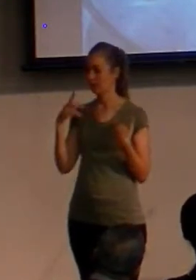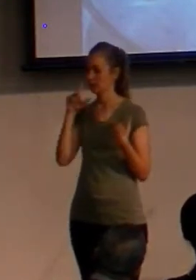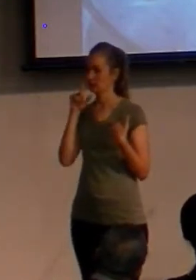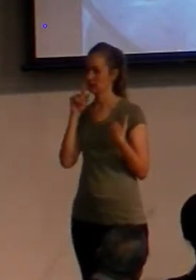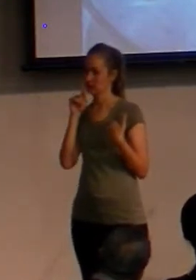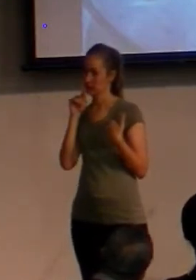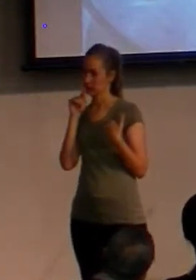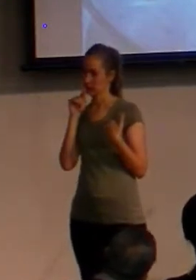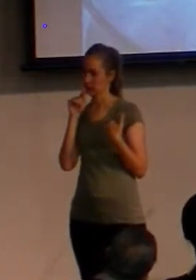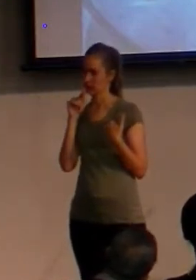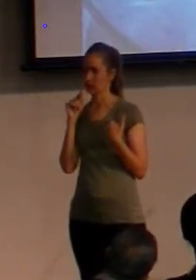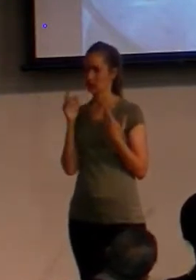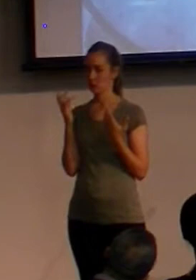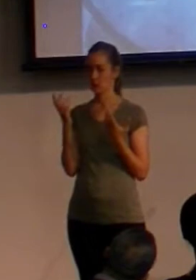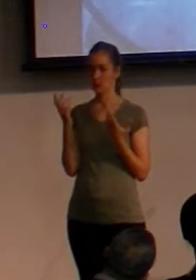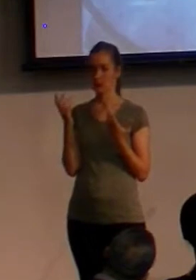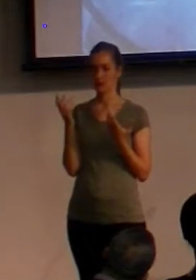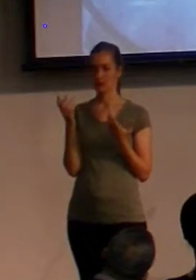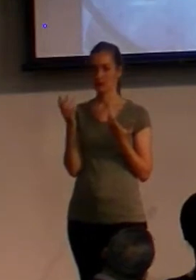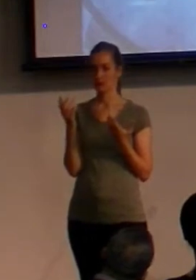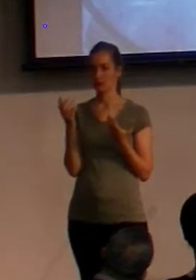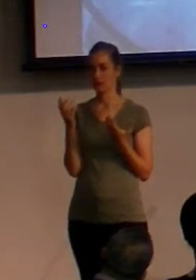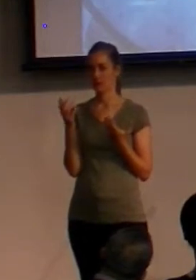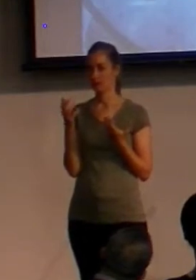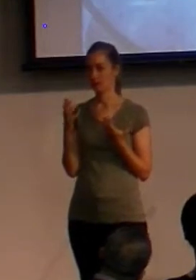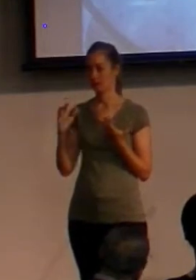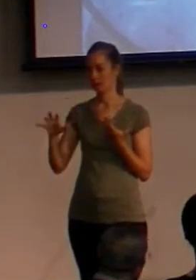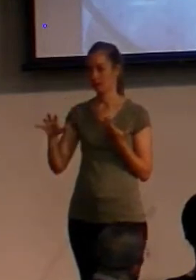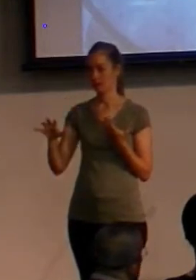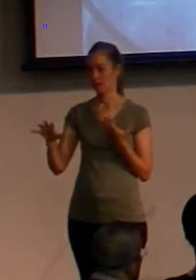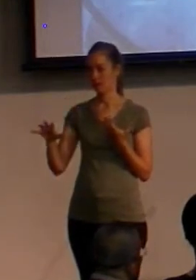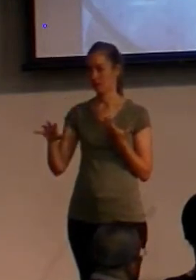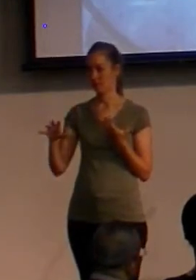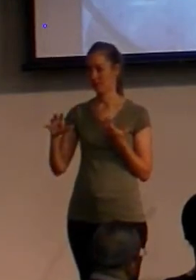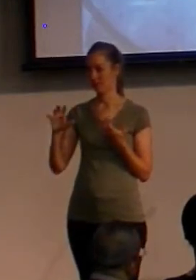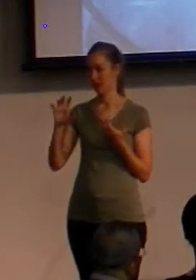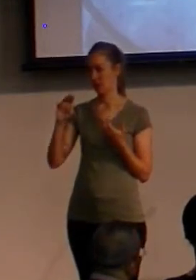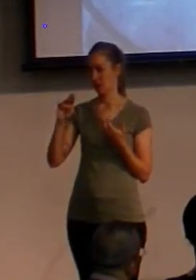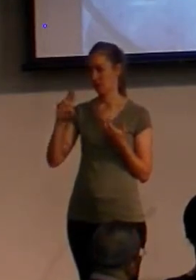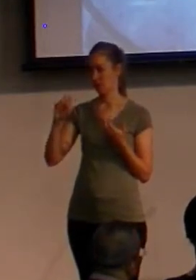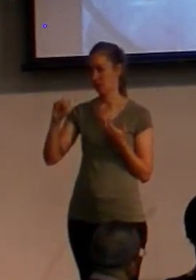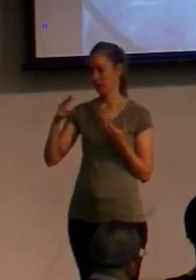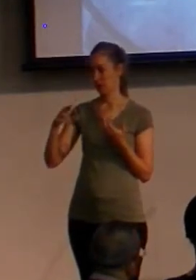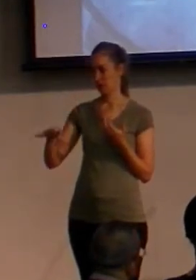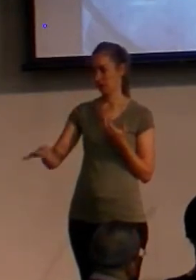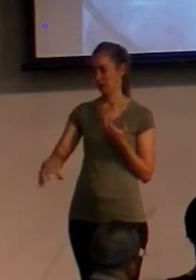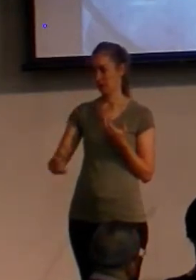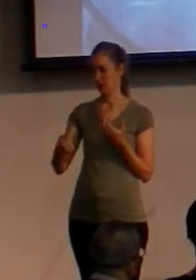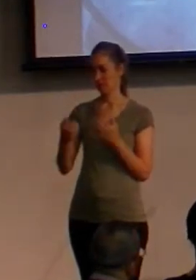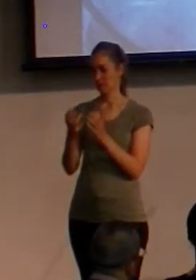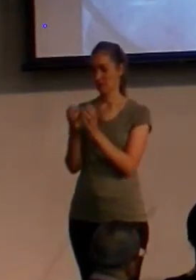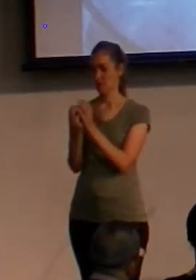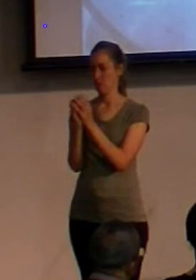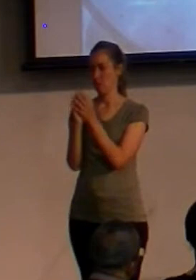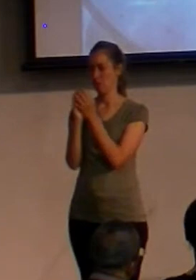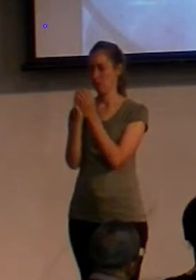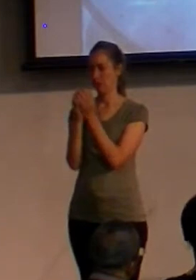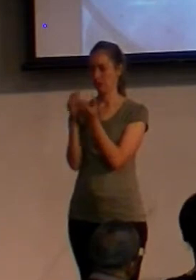just make a little handful of it into a ball, punch a hole in the middle of that ball,